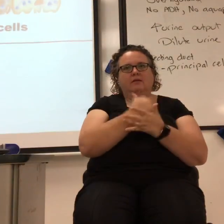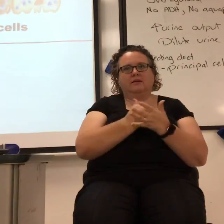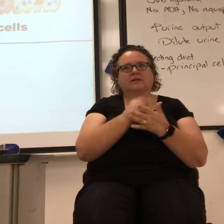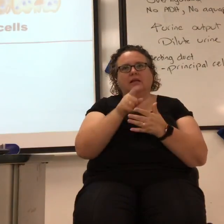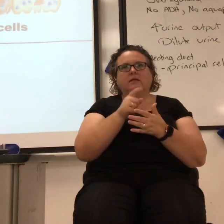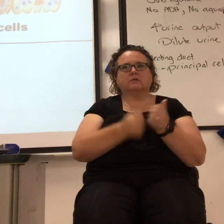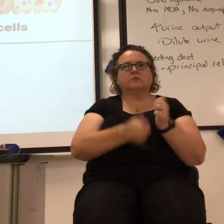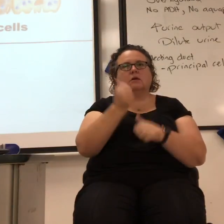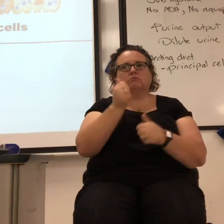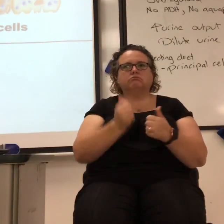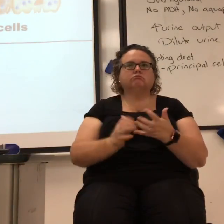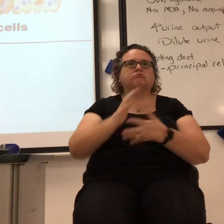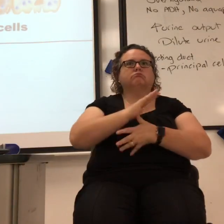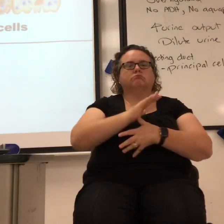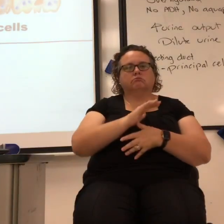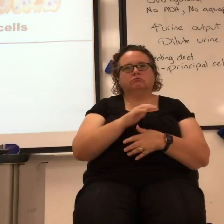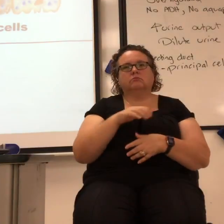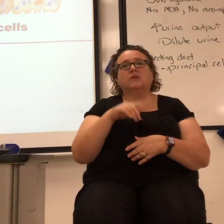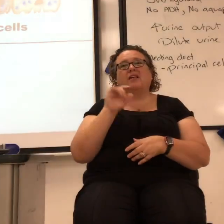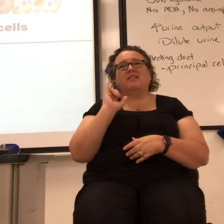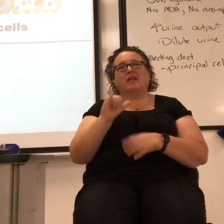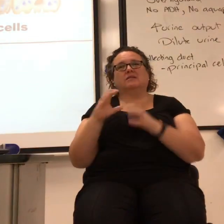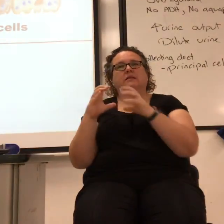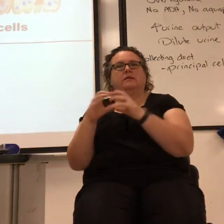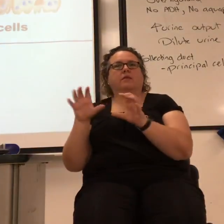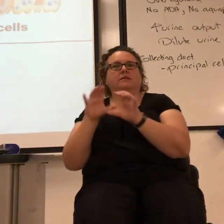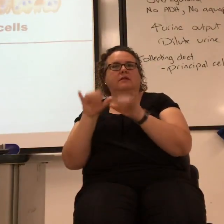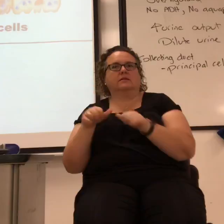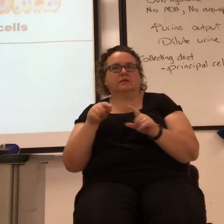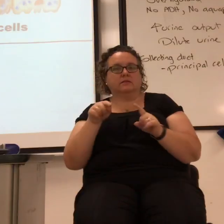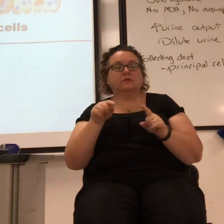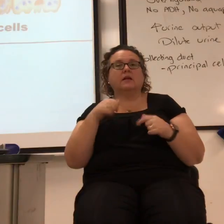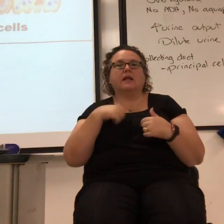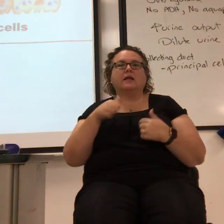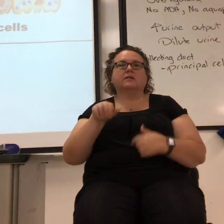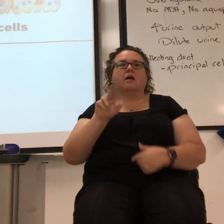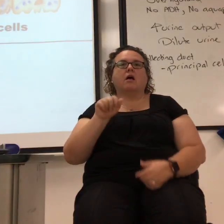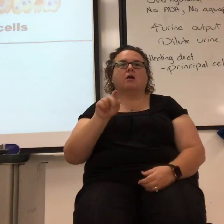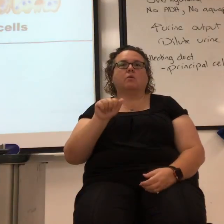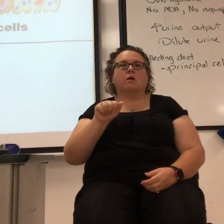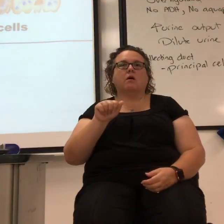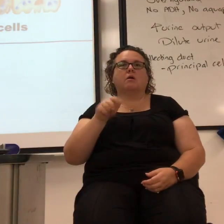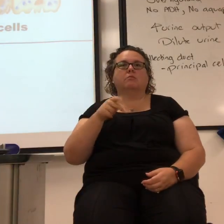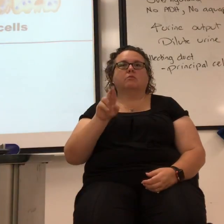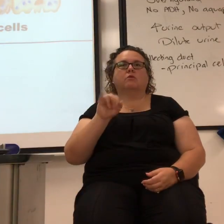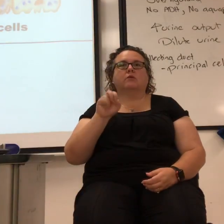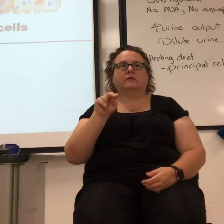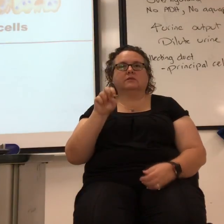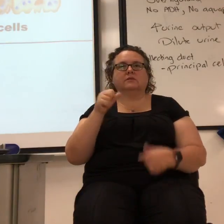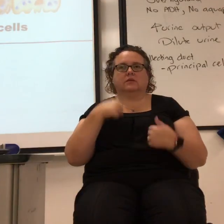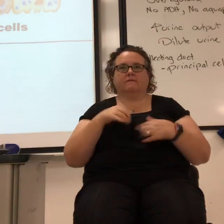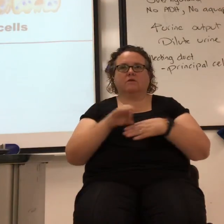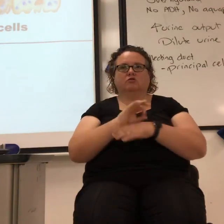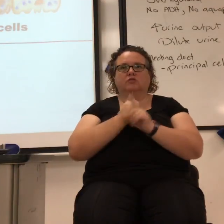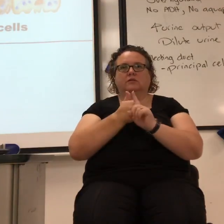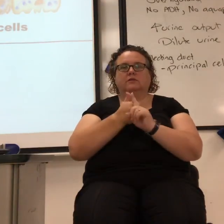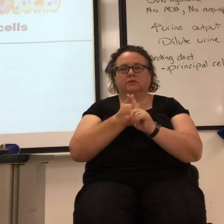cell. This is the cell that does this. It's got the aquaporins. It functions in